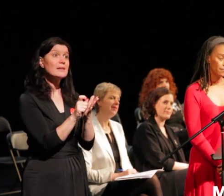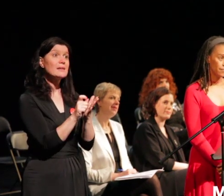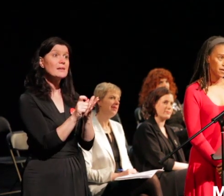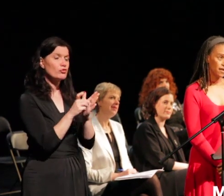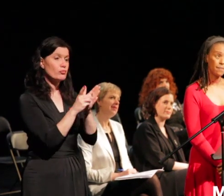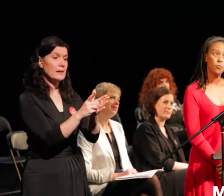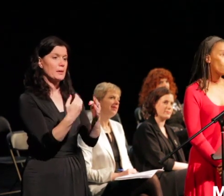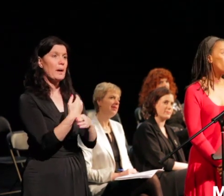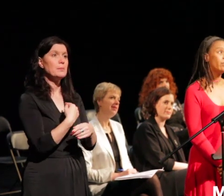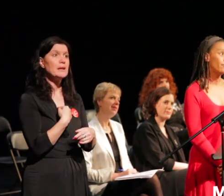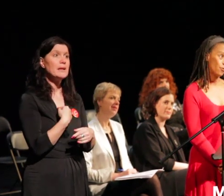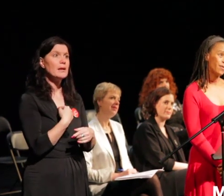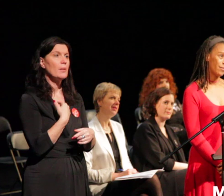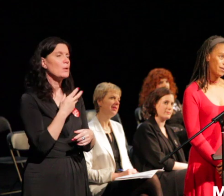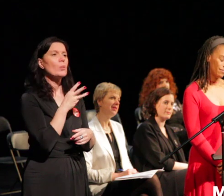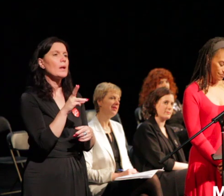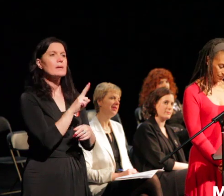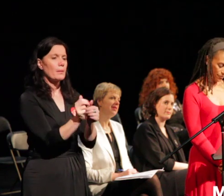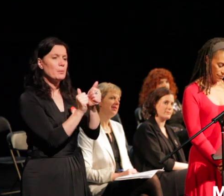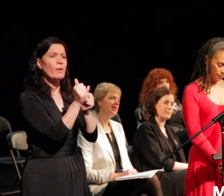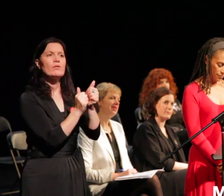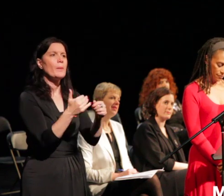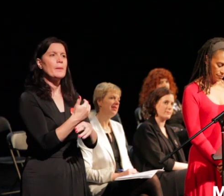me. Except it won't be performed by me.